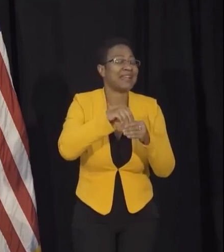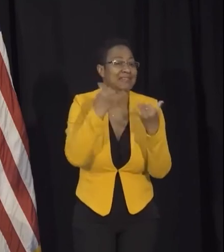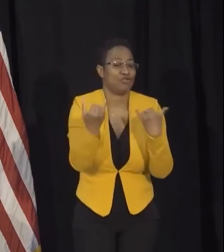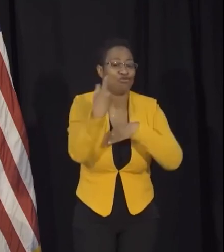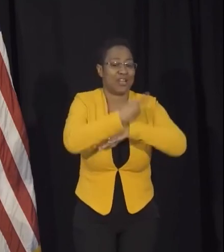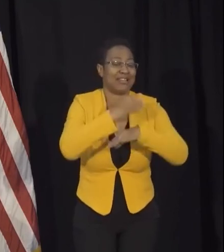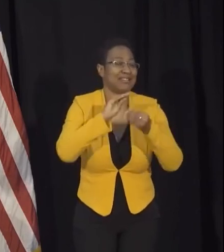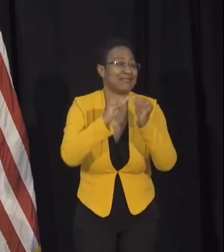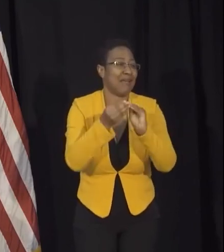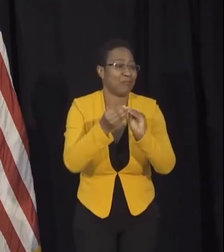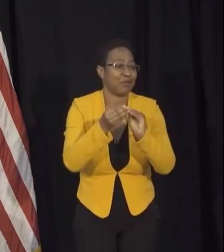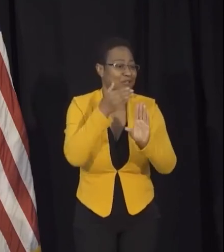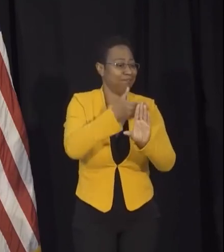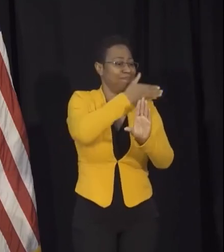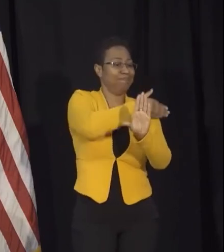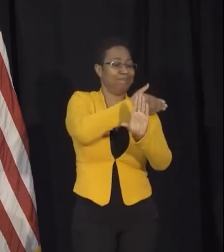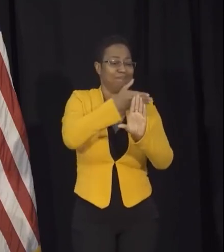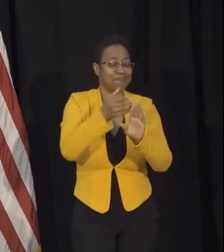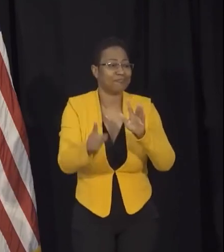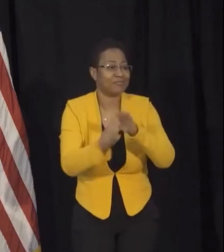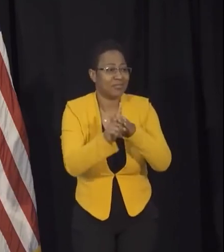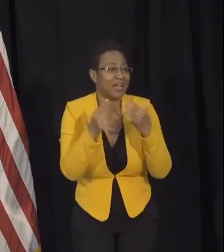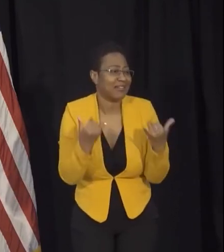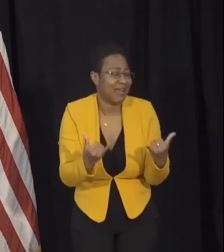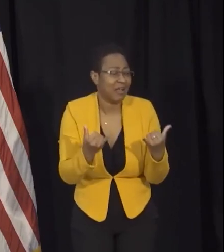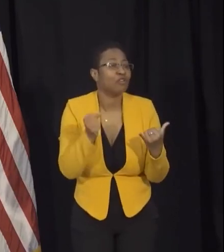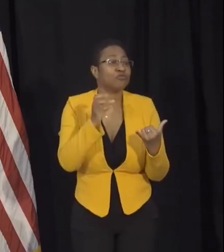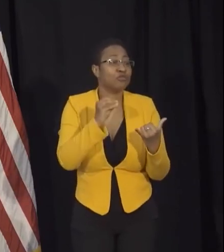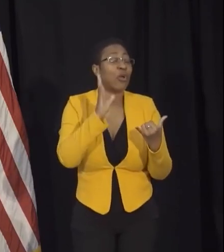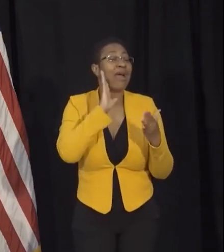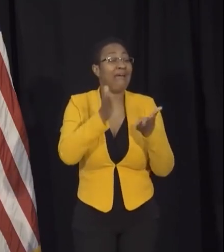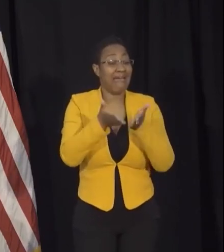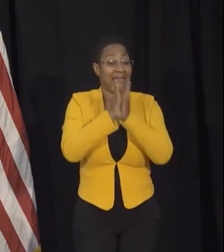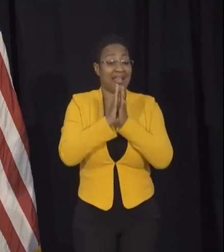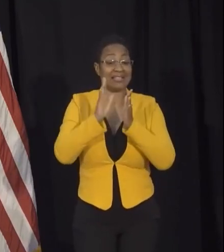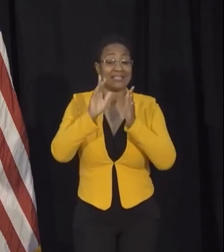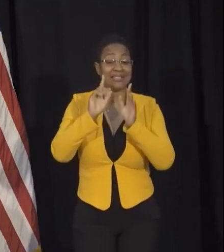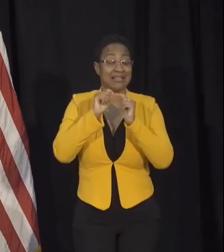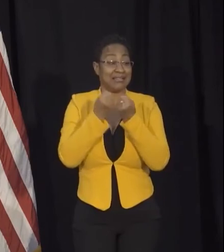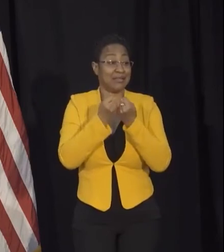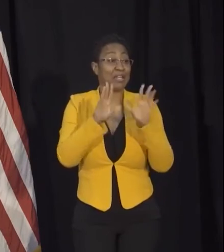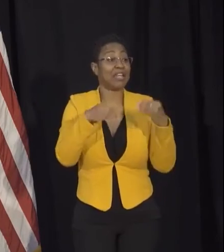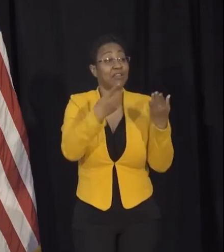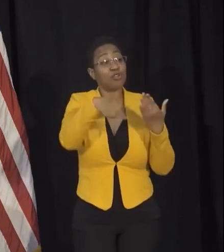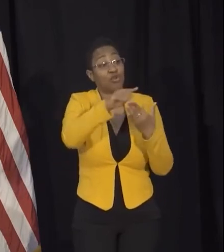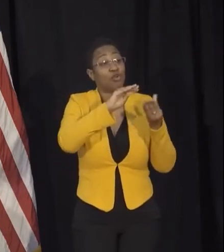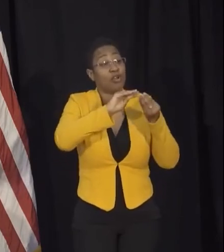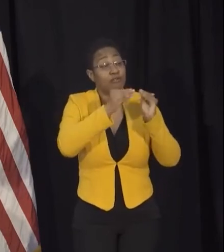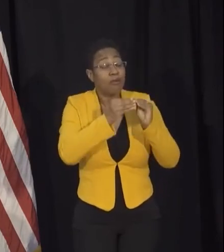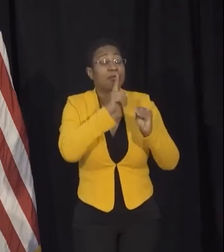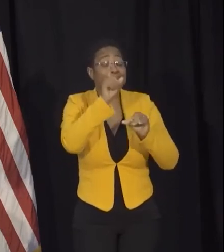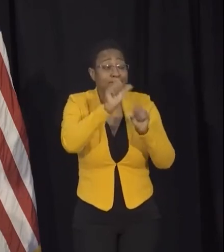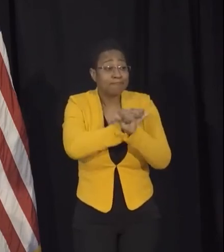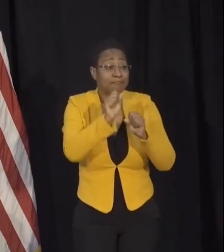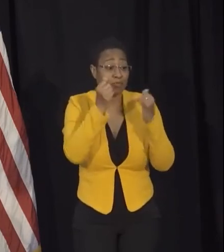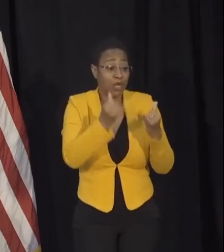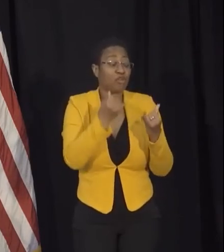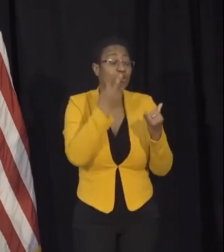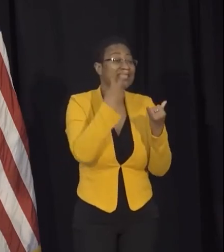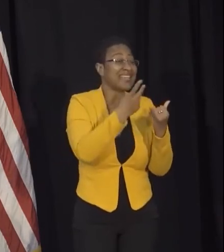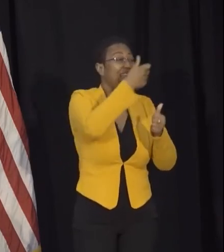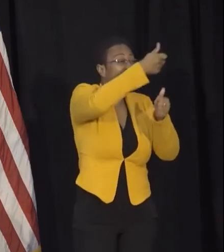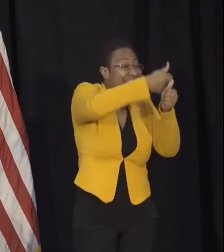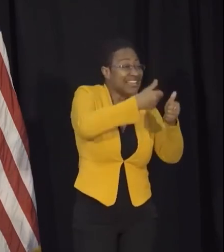And so I've asked the team by tomorrow to give you numbers that are actually meaningful so you can see what day each of